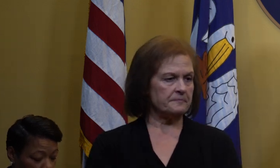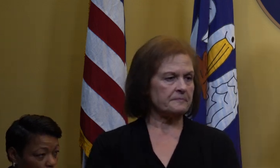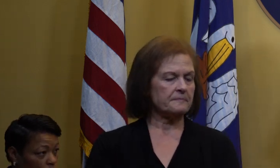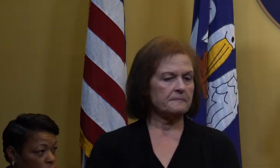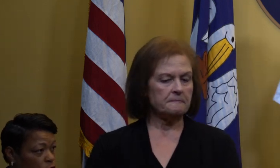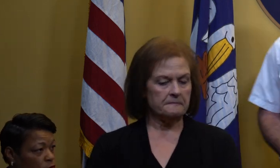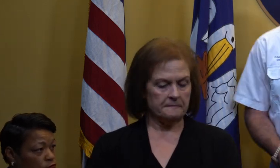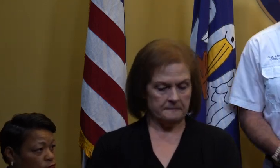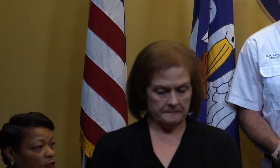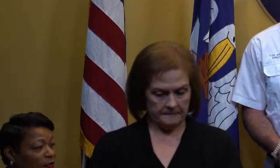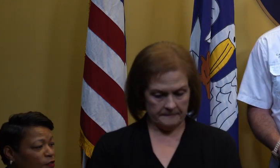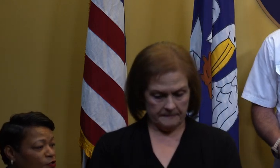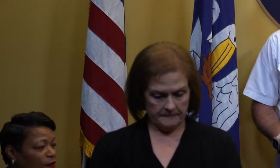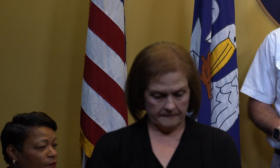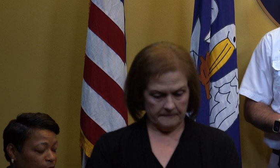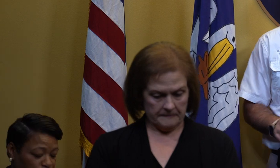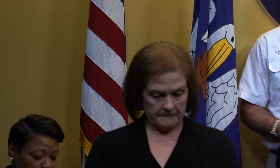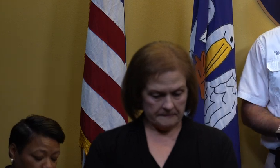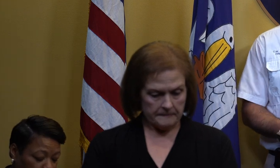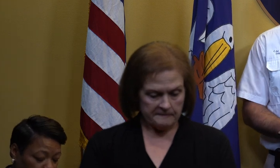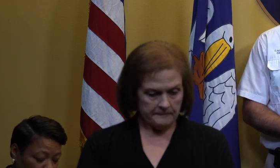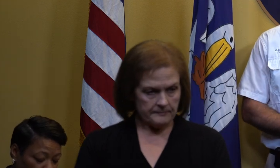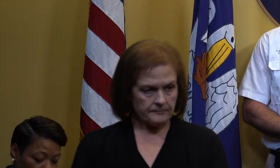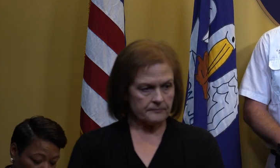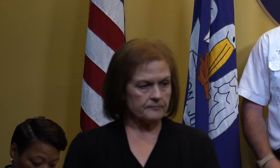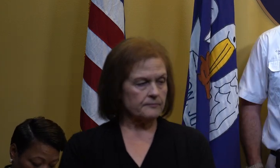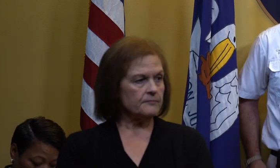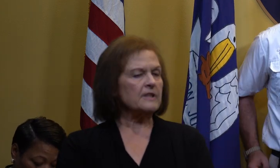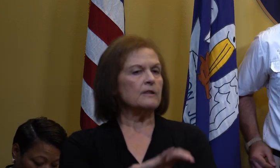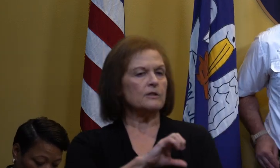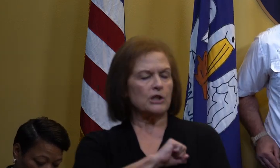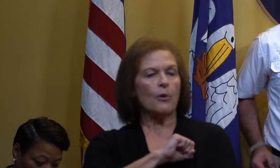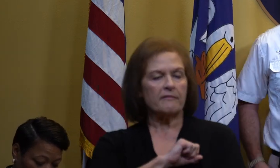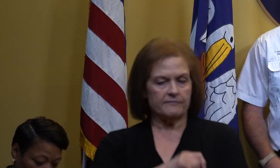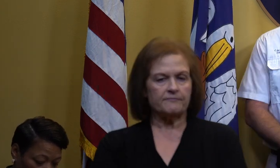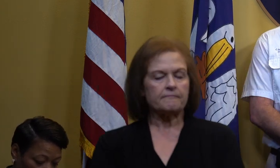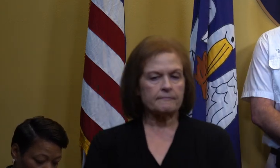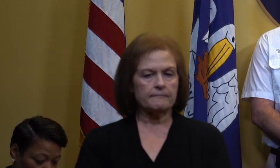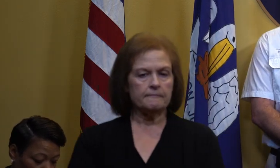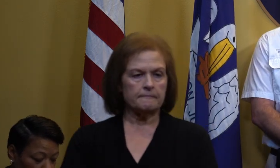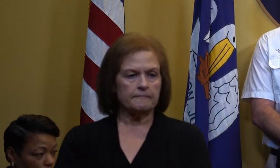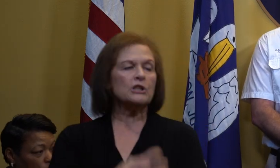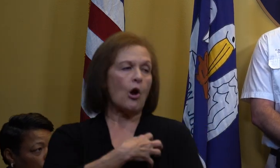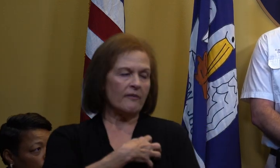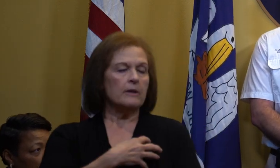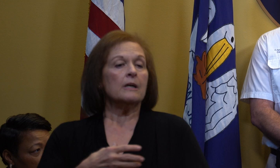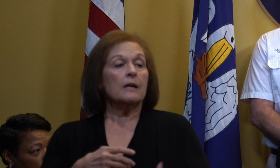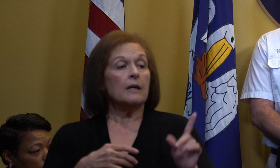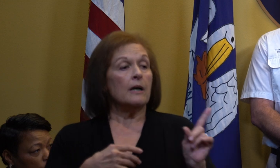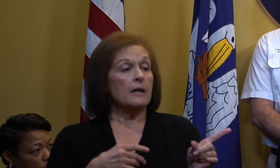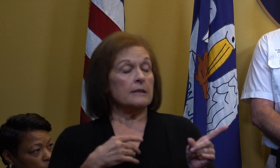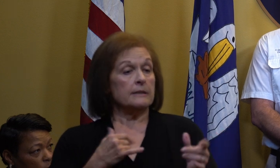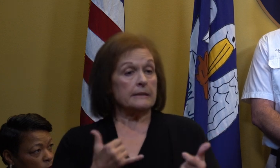you. Thank you, Chief. Thank you, Mayor Cantrell. Thank you, Director Earl. I'm glad to be here